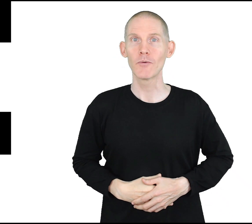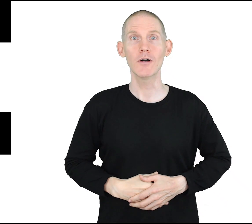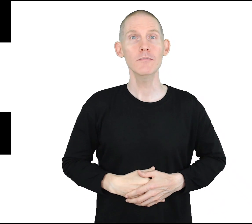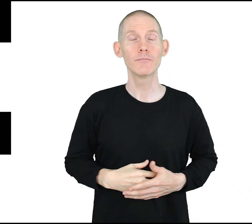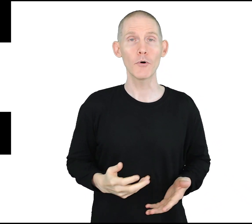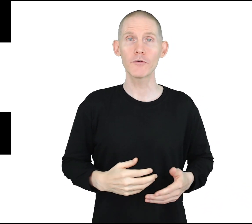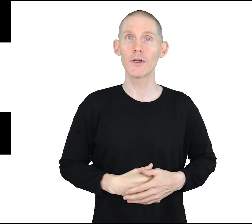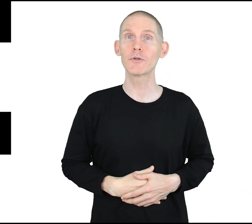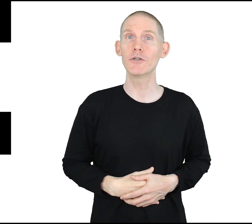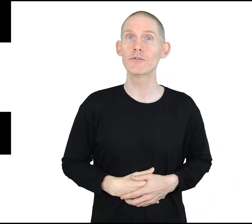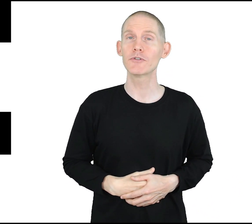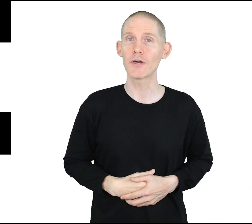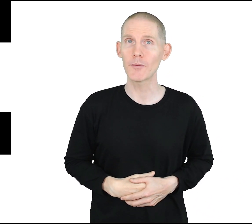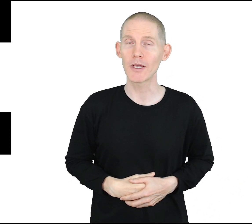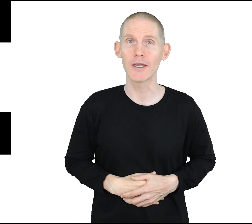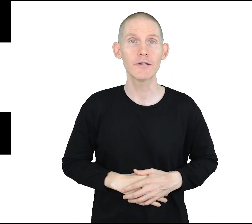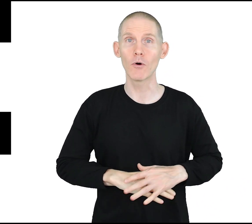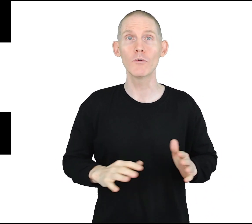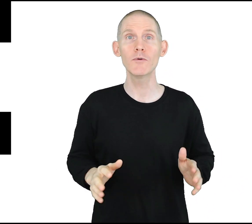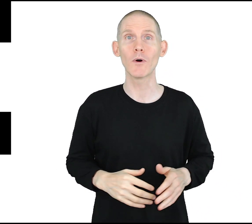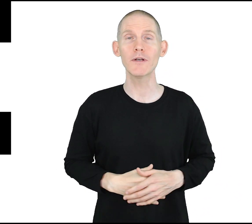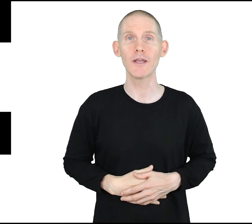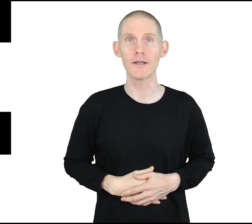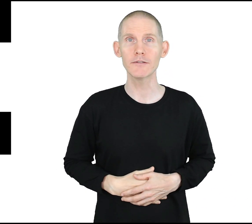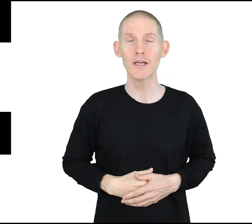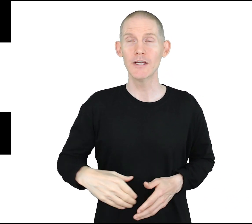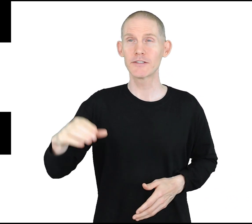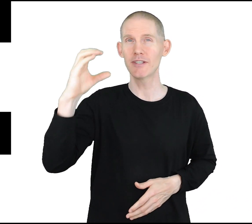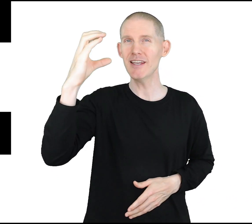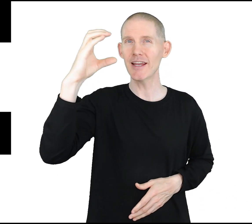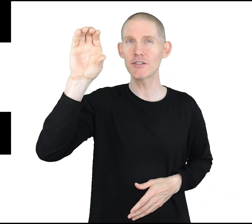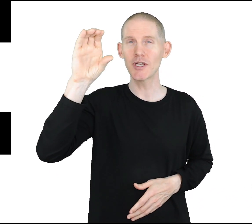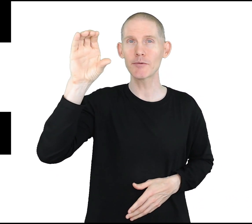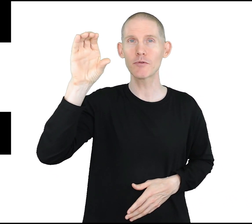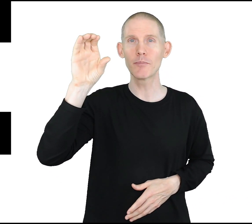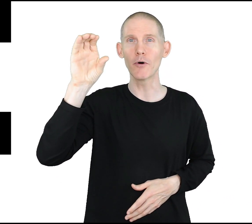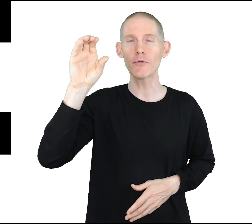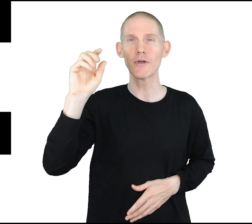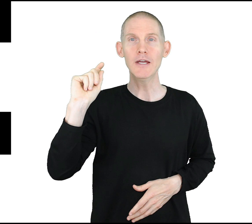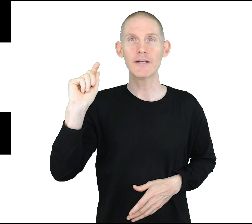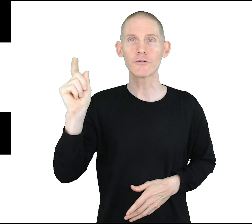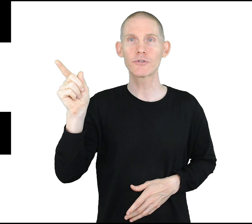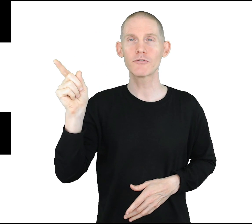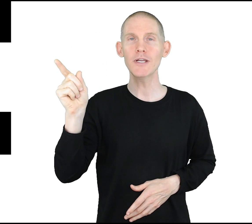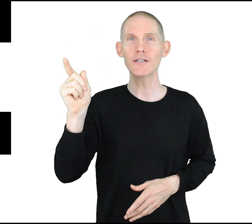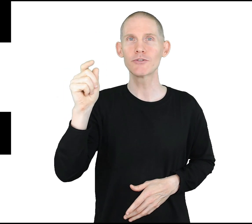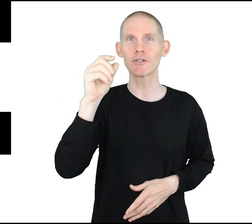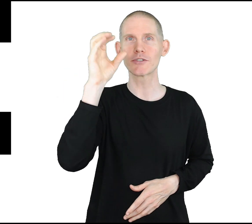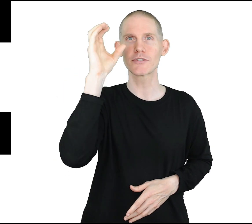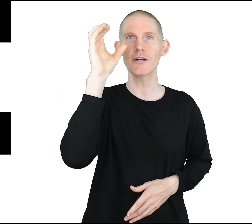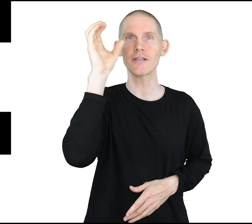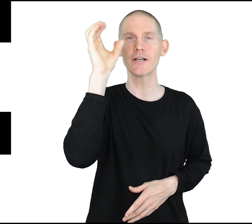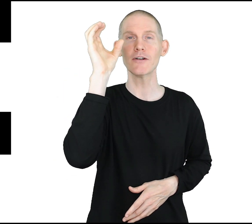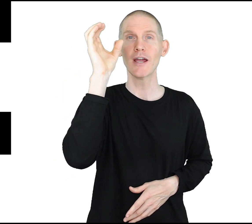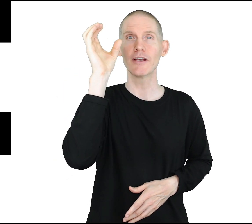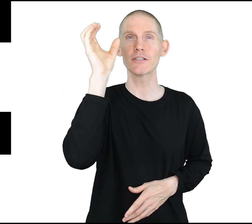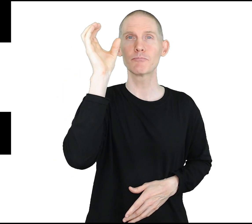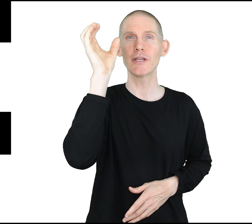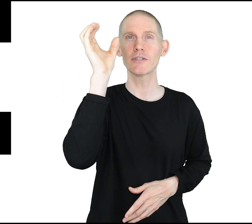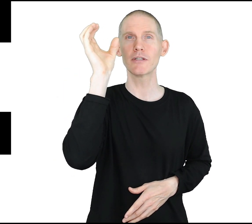Well, both of them you're going to use your dominant hand and only one hand. C hand shapes for both. Now, strange, you're going to start here and just basically